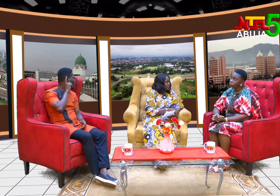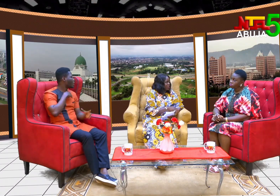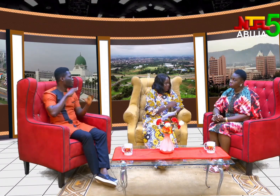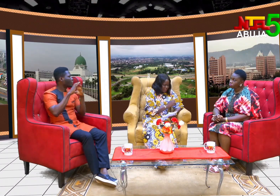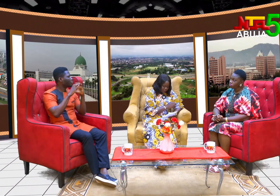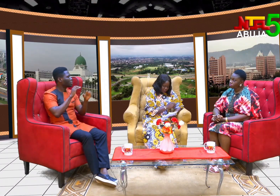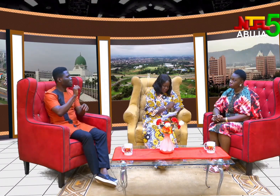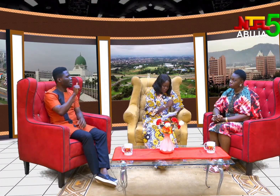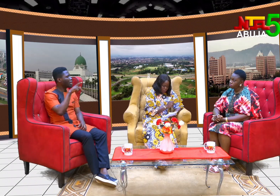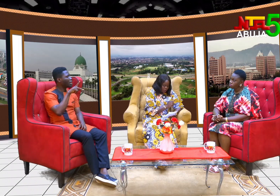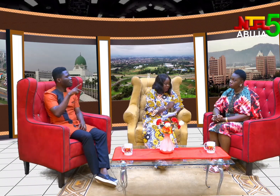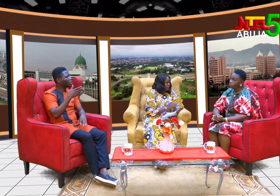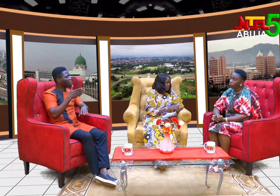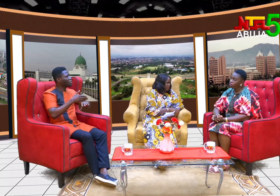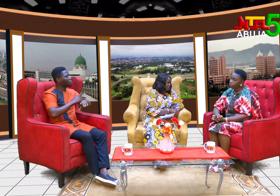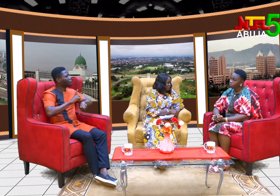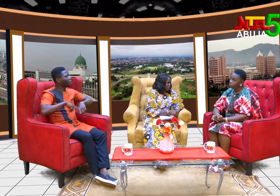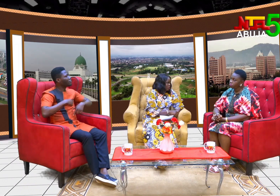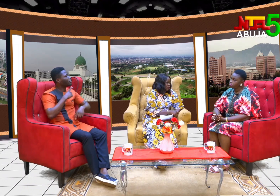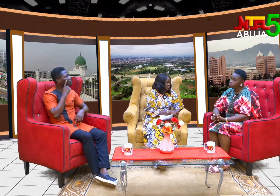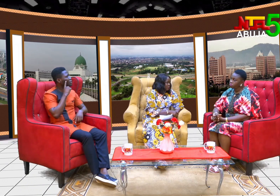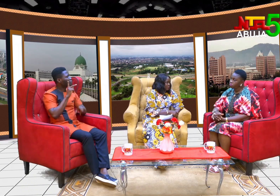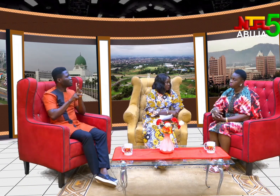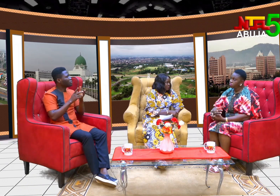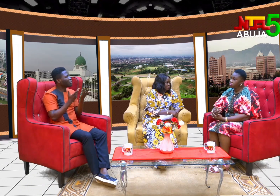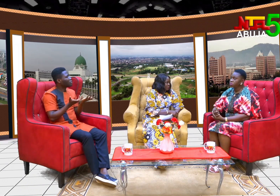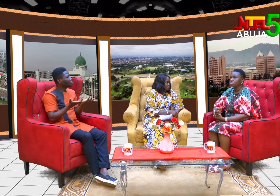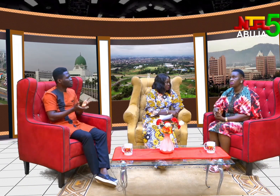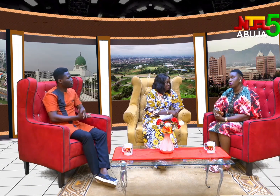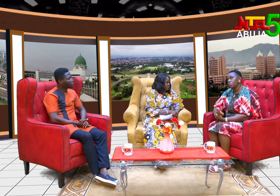the lives of deaf individuals?